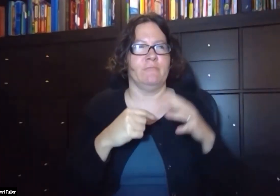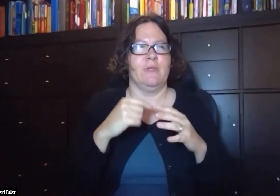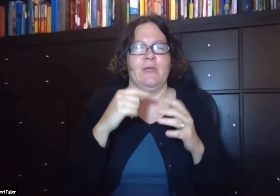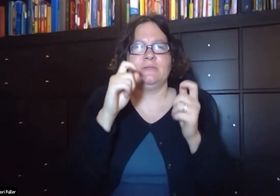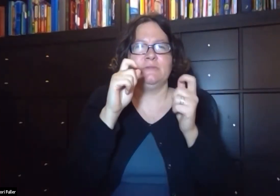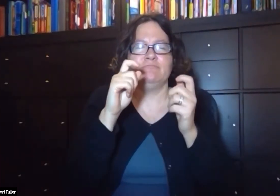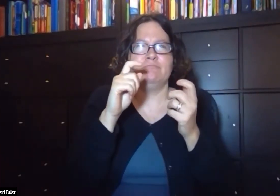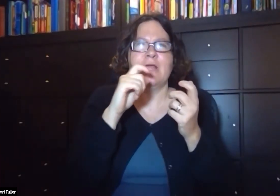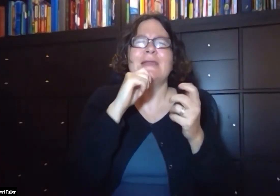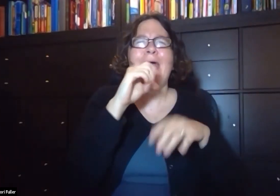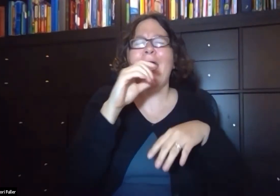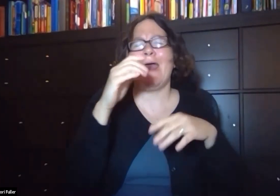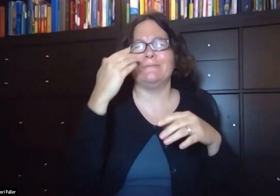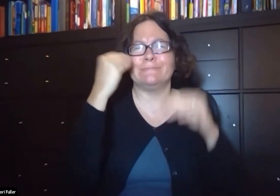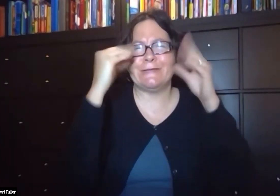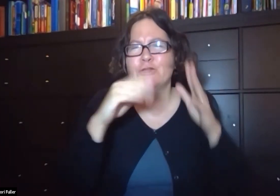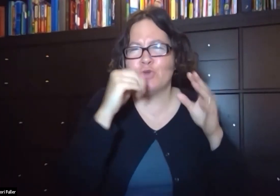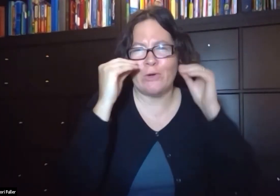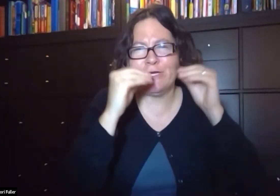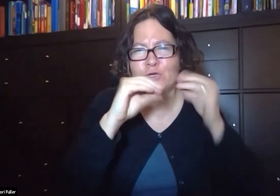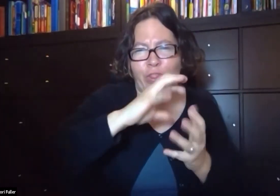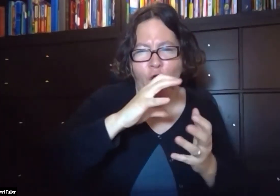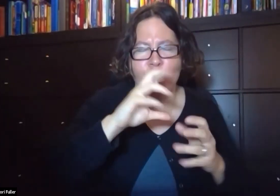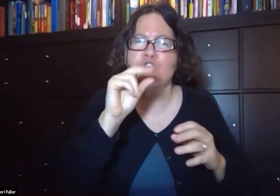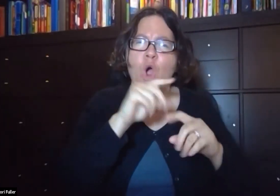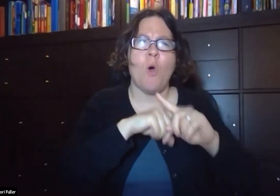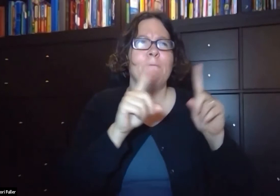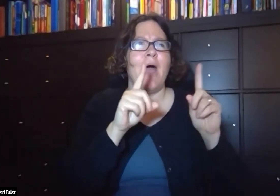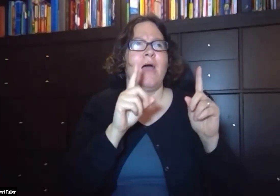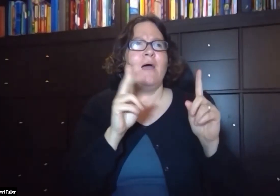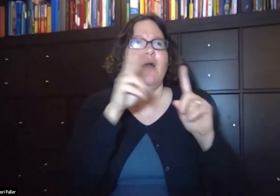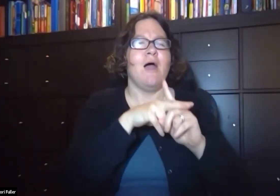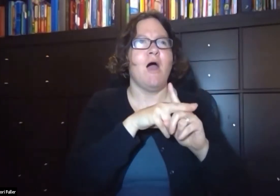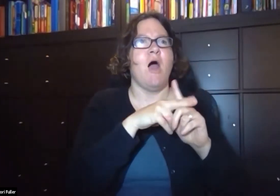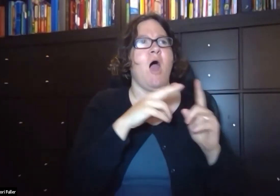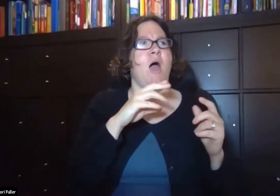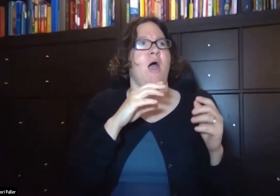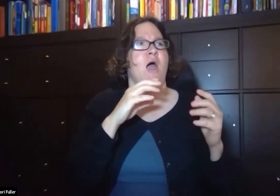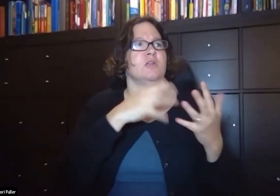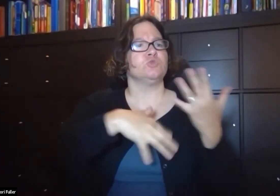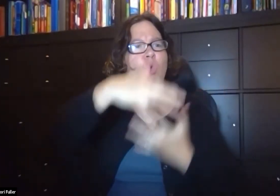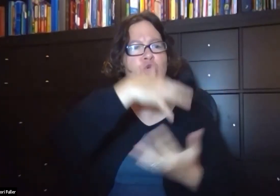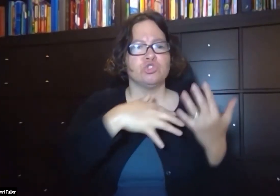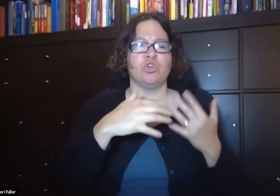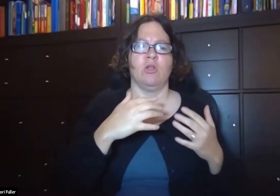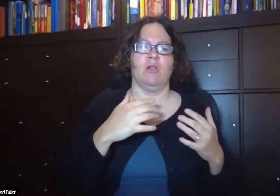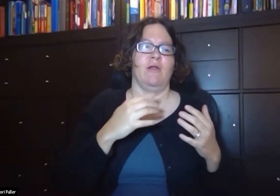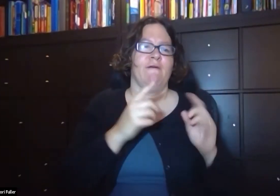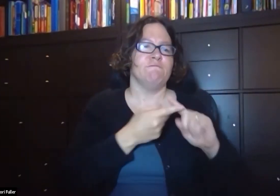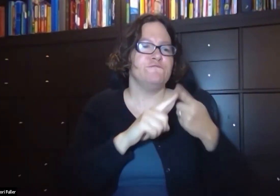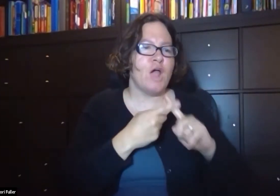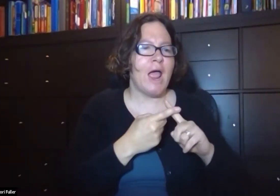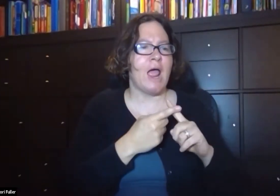kids, I've actually enjoyed teaching my children how to do laundry. And I know that school teachers will not teach